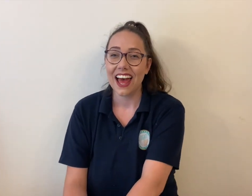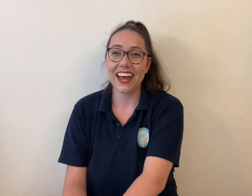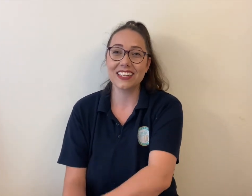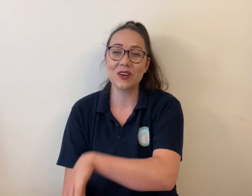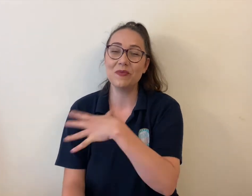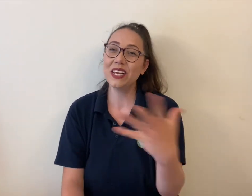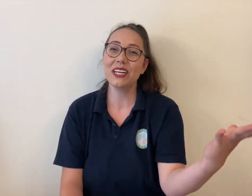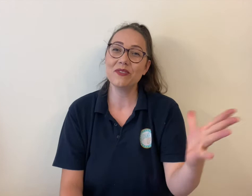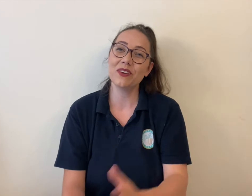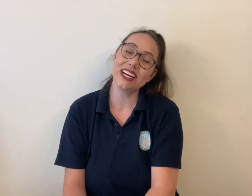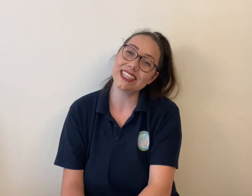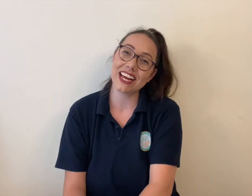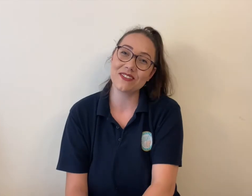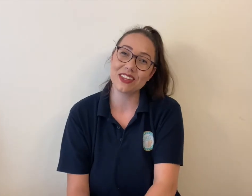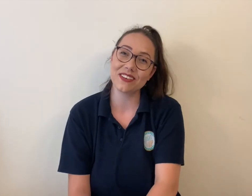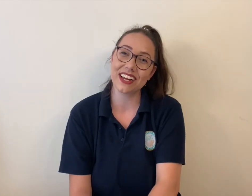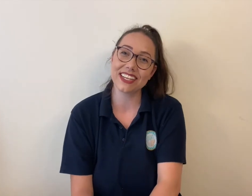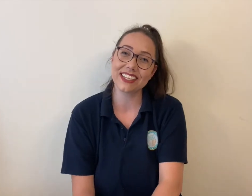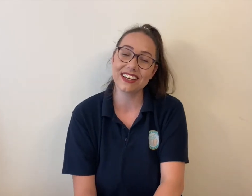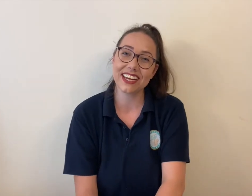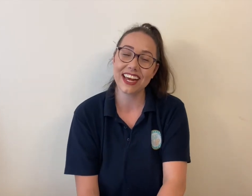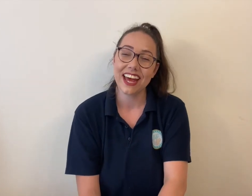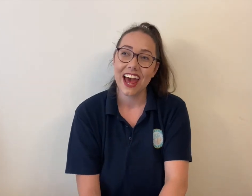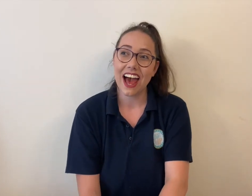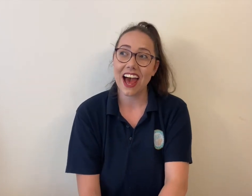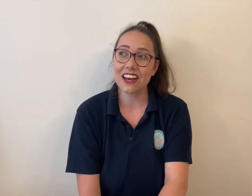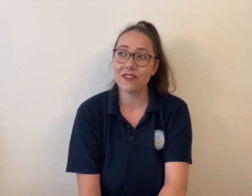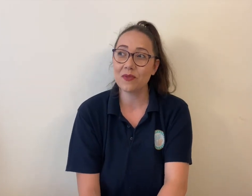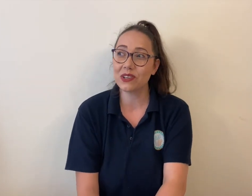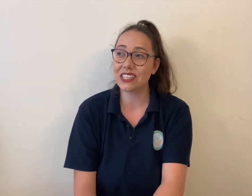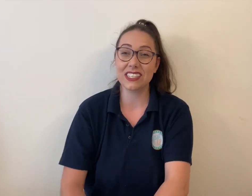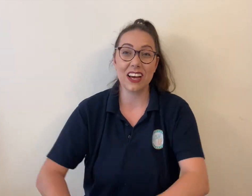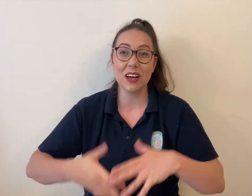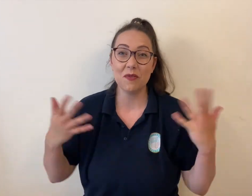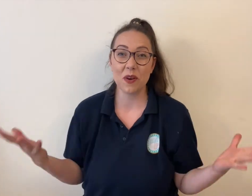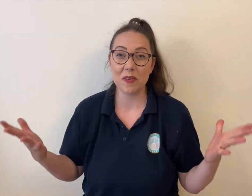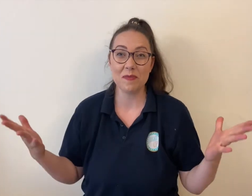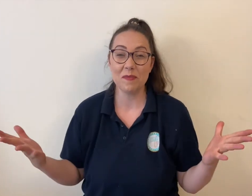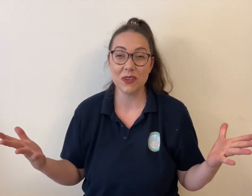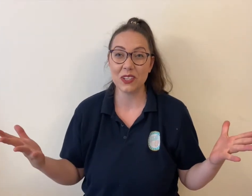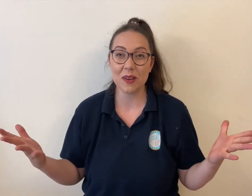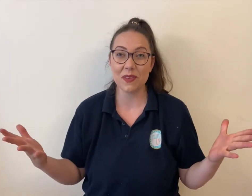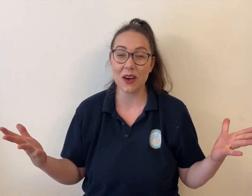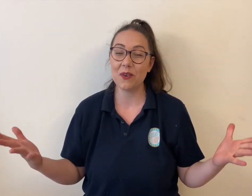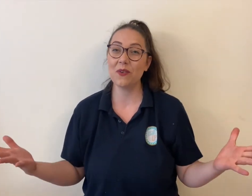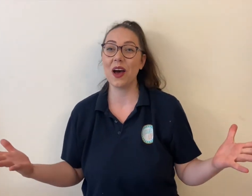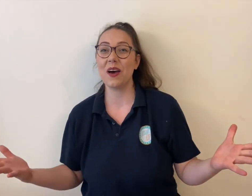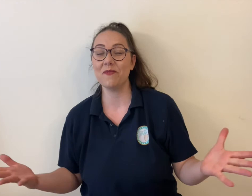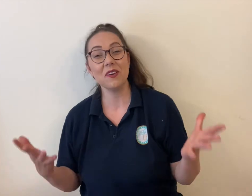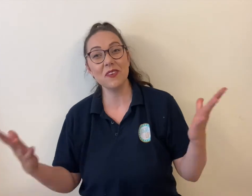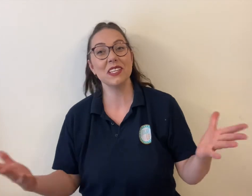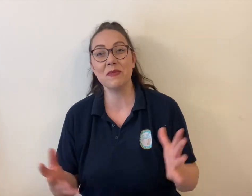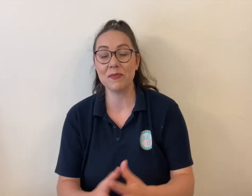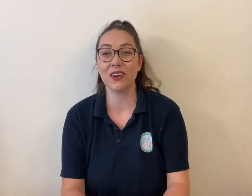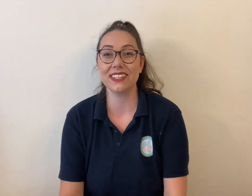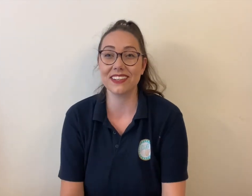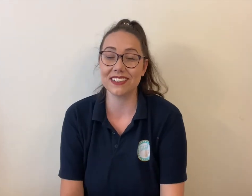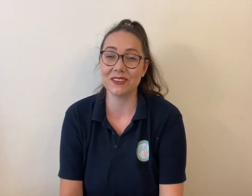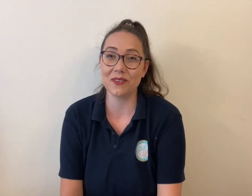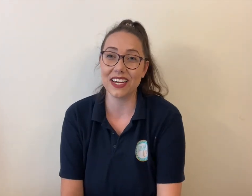it's completely free to anyone that would like to look at it. And if you want to sign up for one of our memberships, they're all very reasonably priced because we are